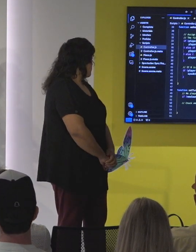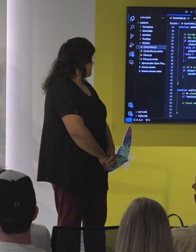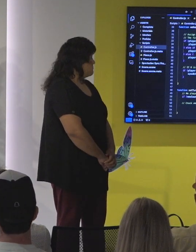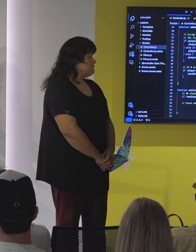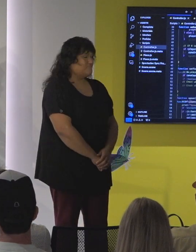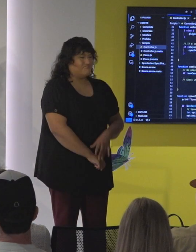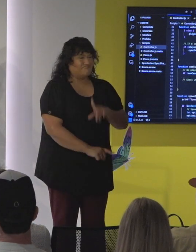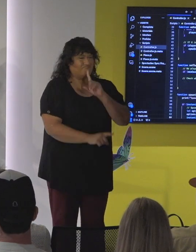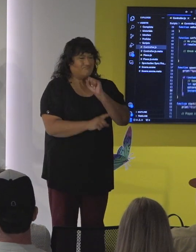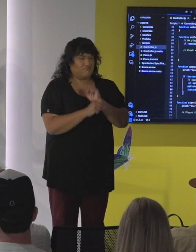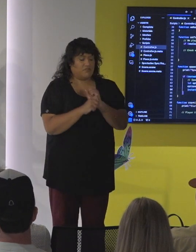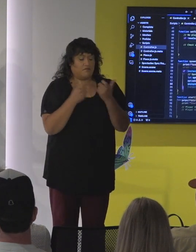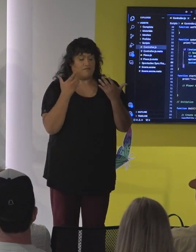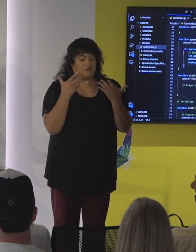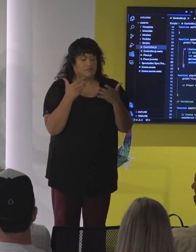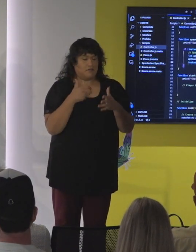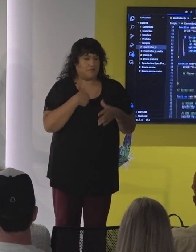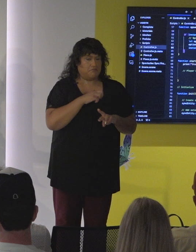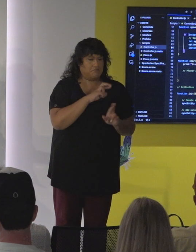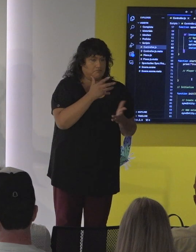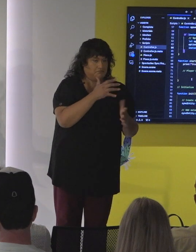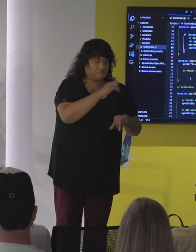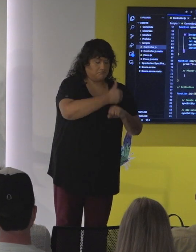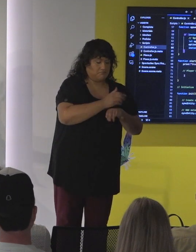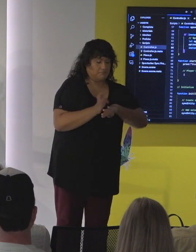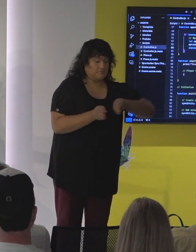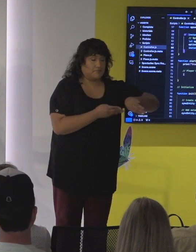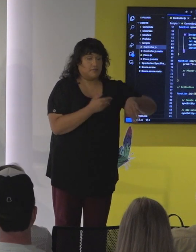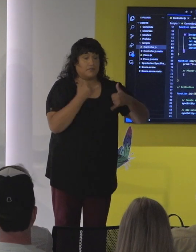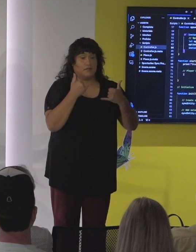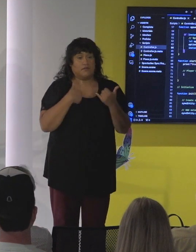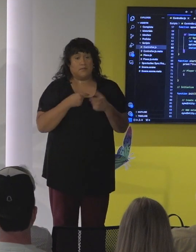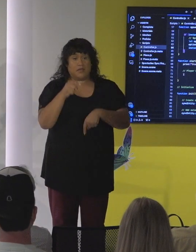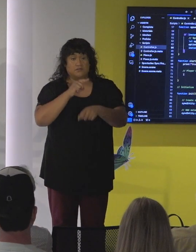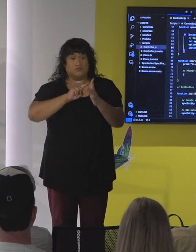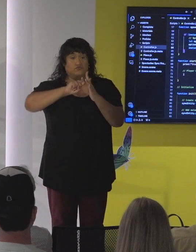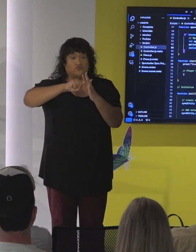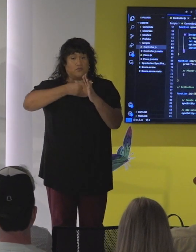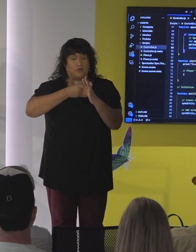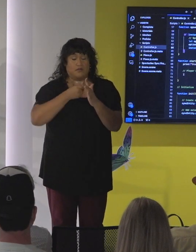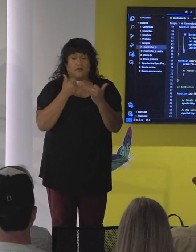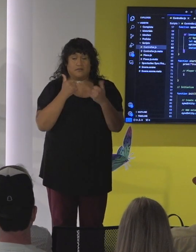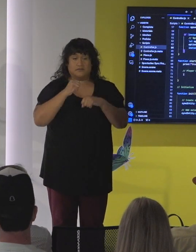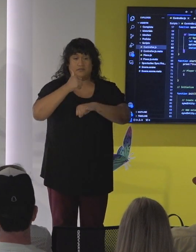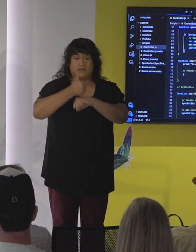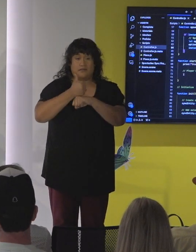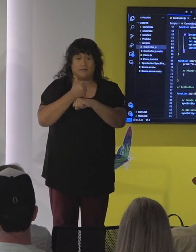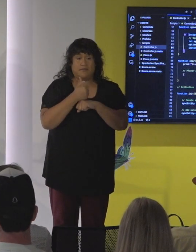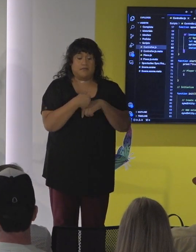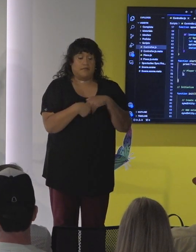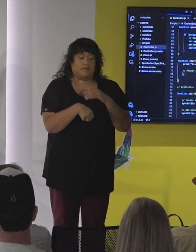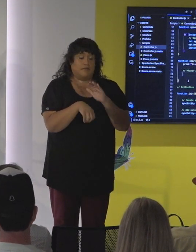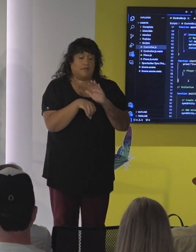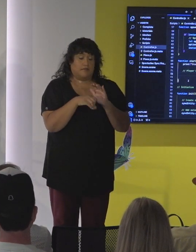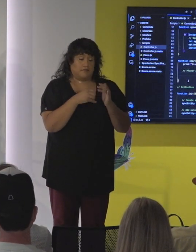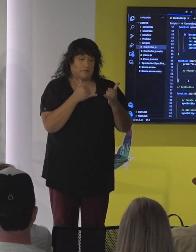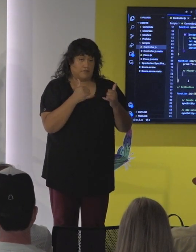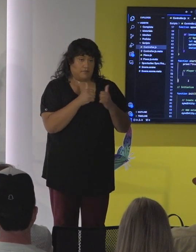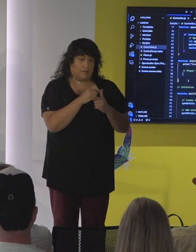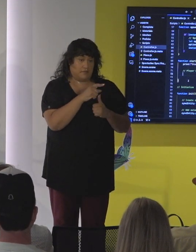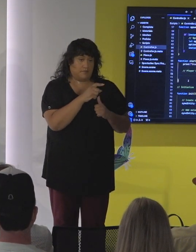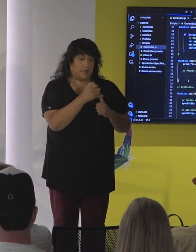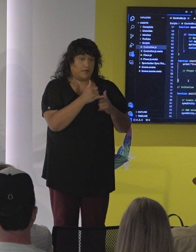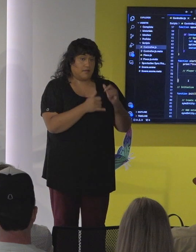Actually, we did the onReady. We're going to go down to start. So now we've sent our start event out, and we want